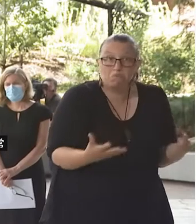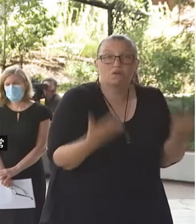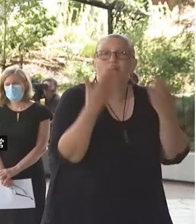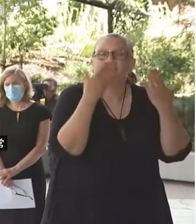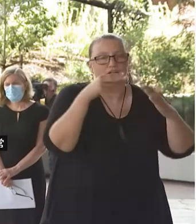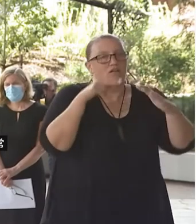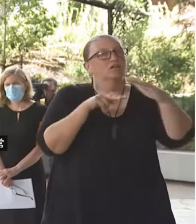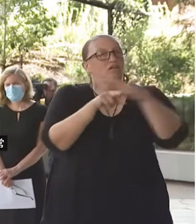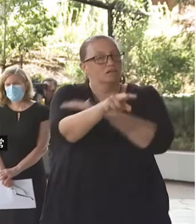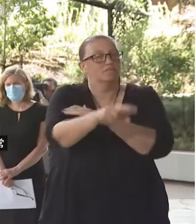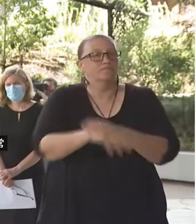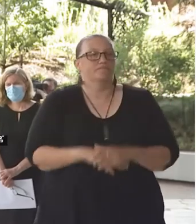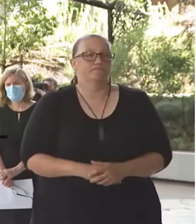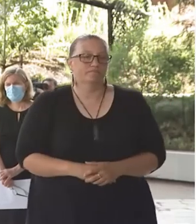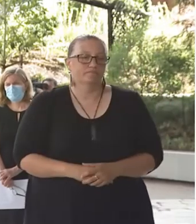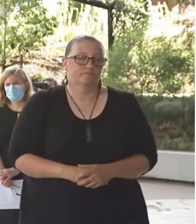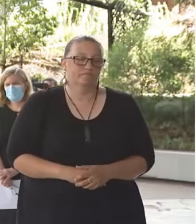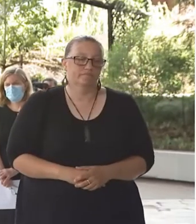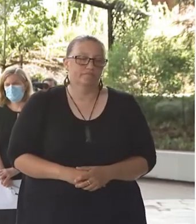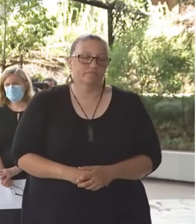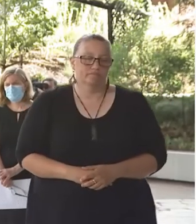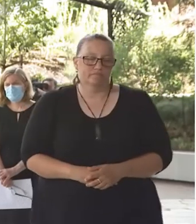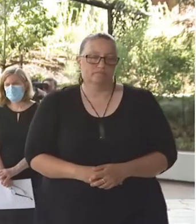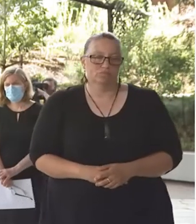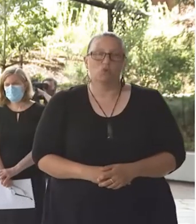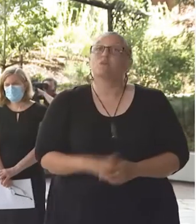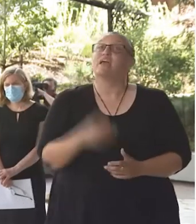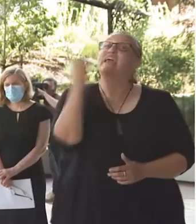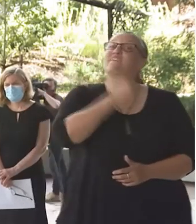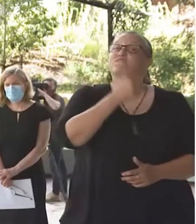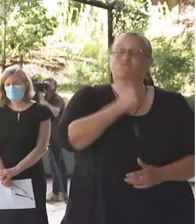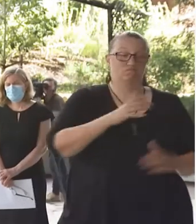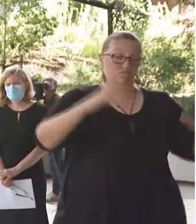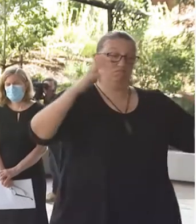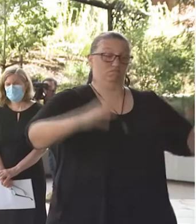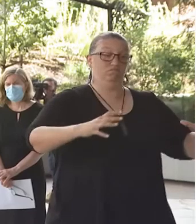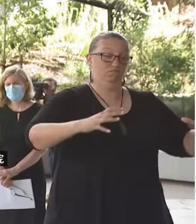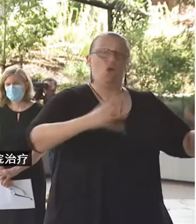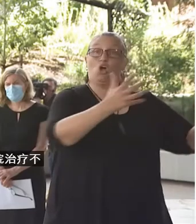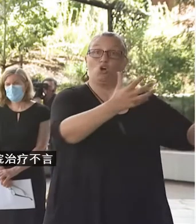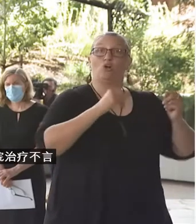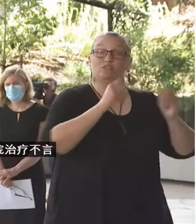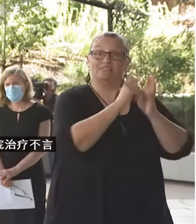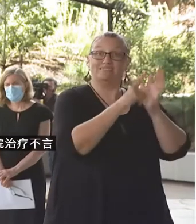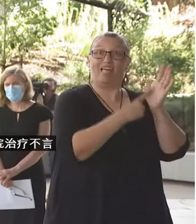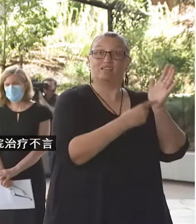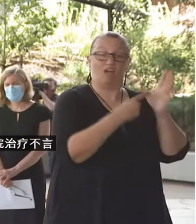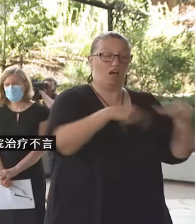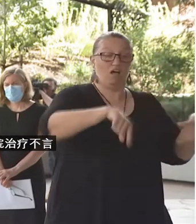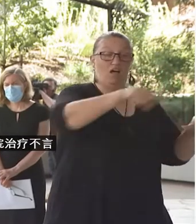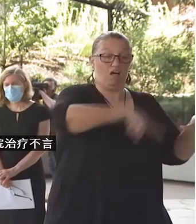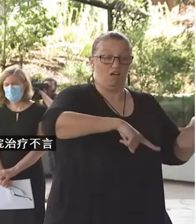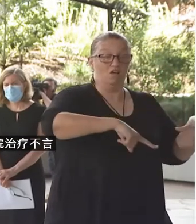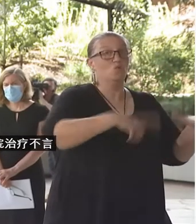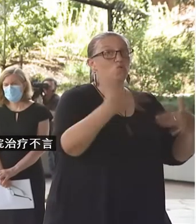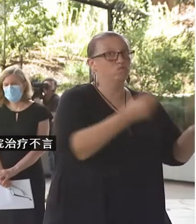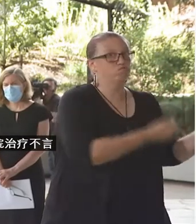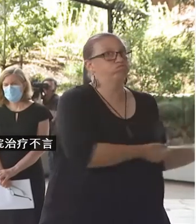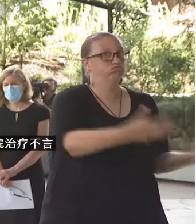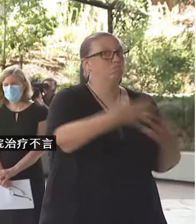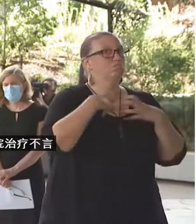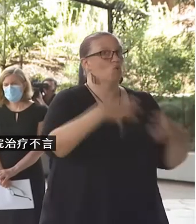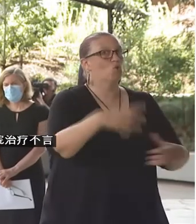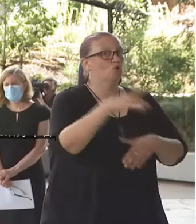it is substantially lower when associated with Omicron. The hospitalisations speak for themselves in that